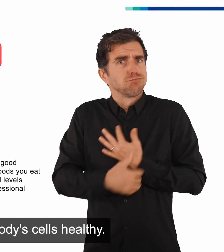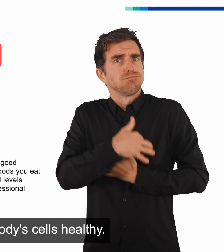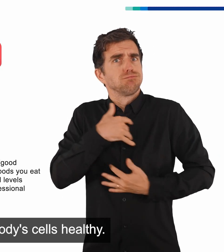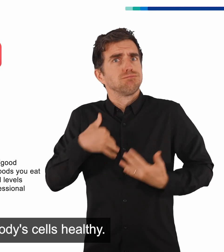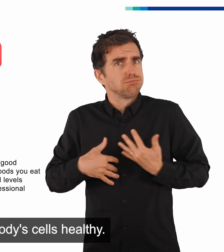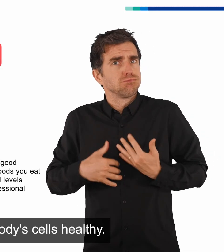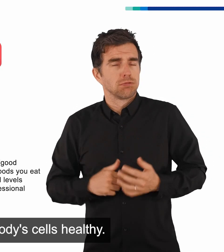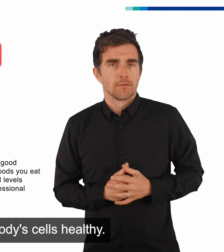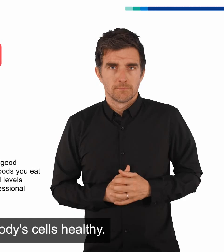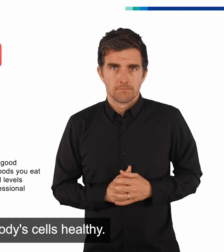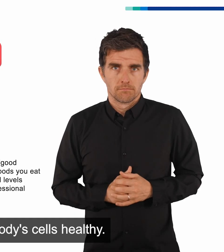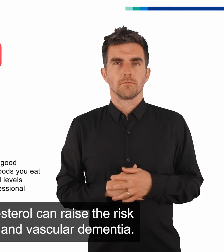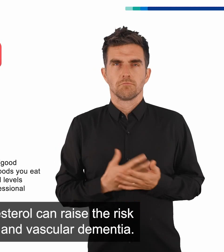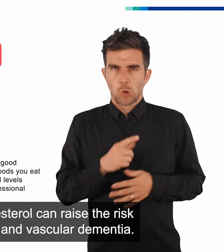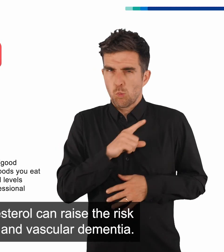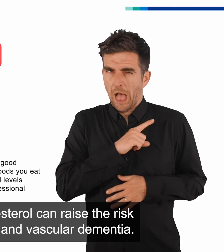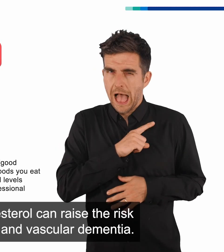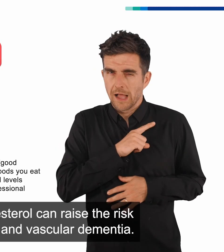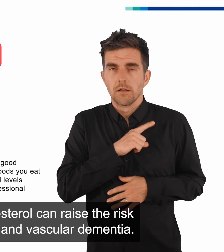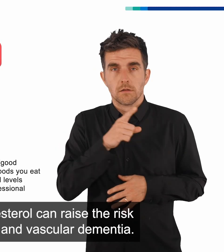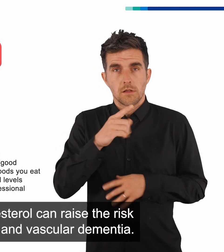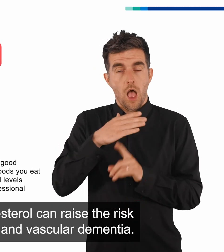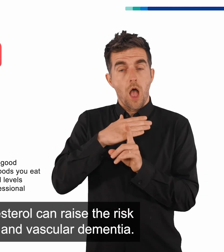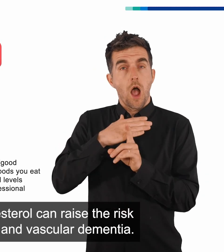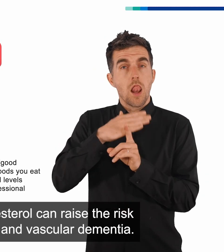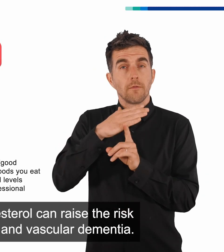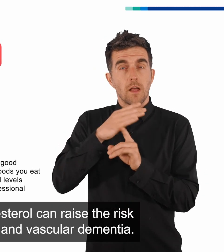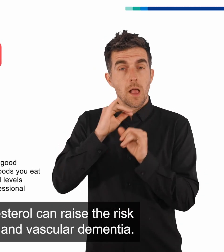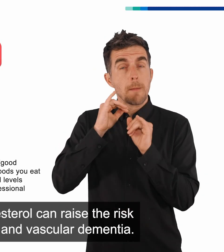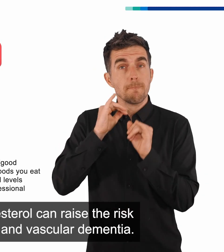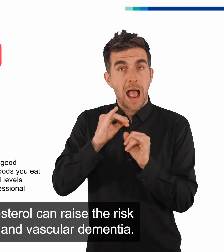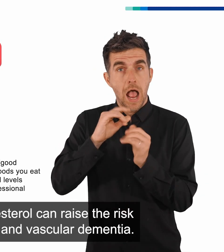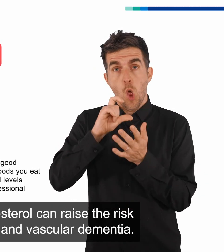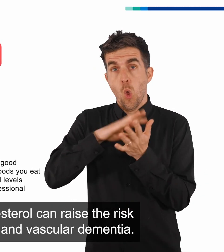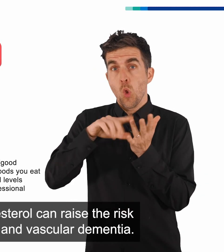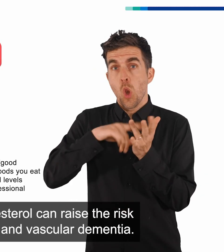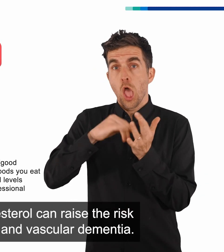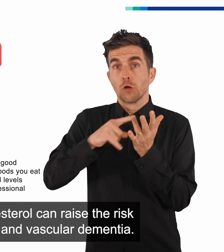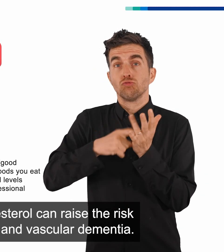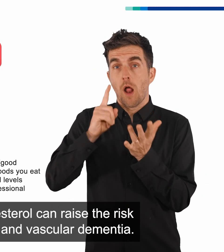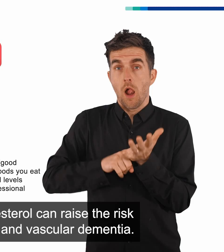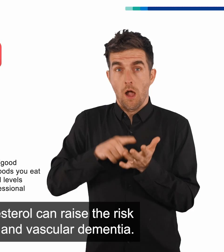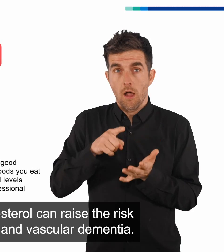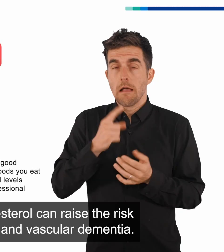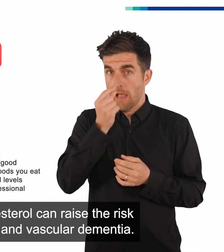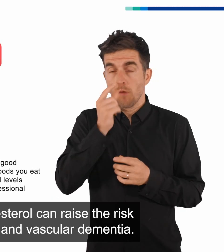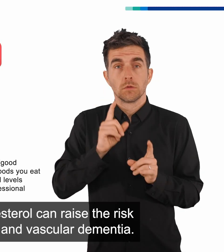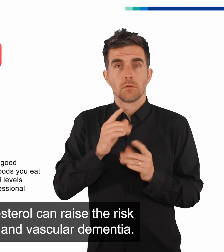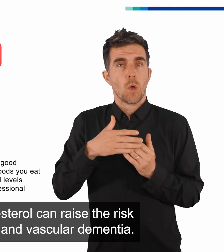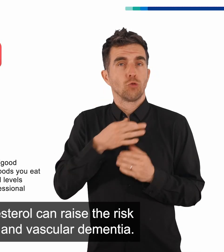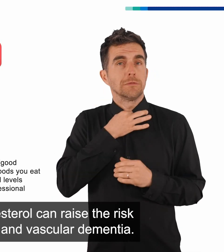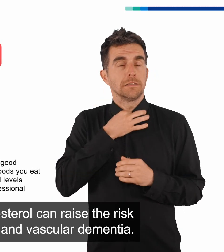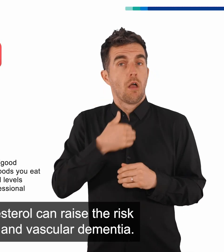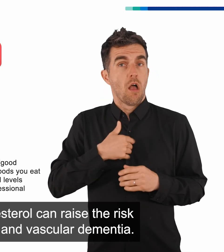to help control your cholesterol. Take your cholesterol-lowering medication. Increase activity